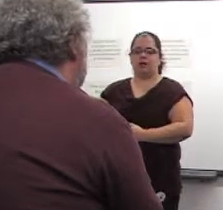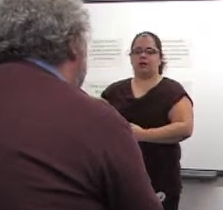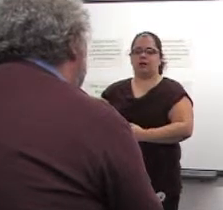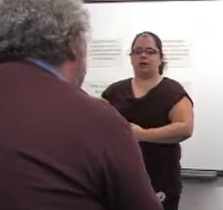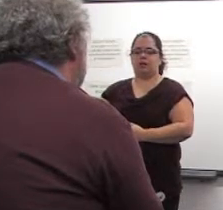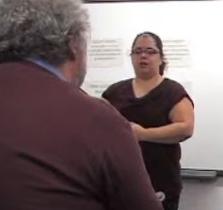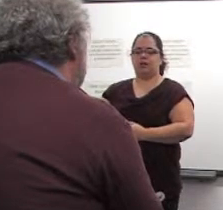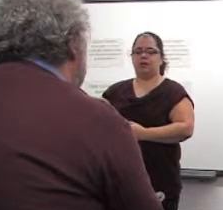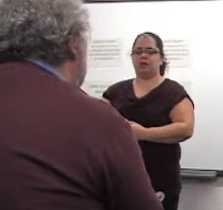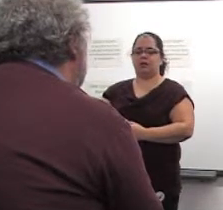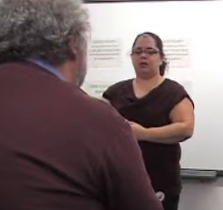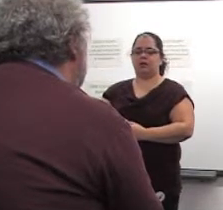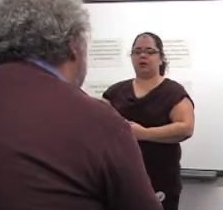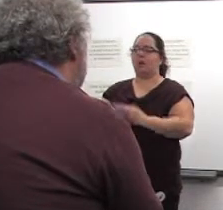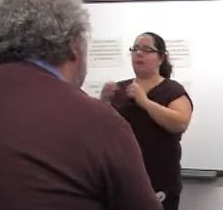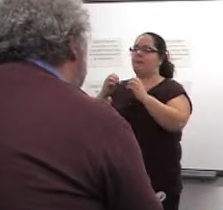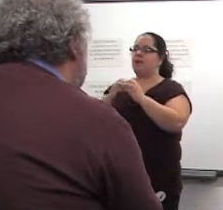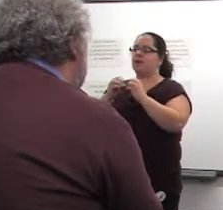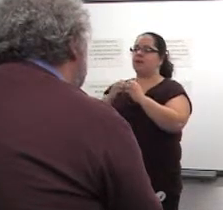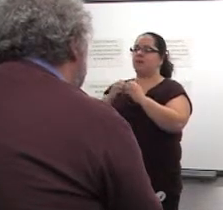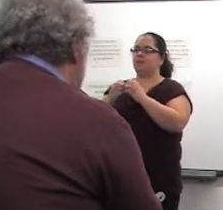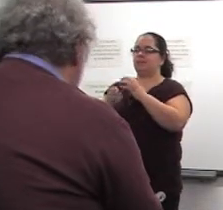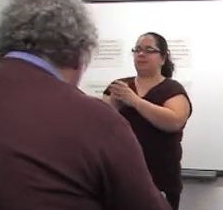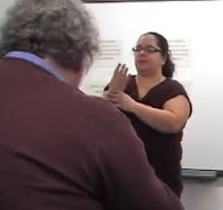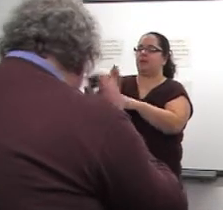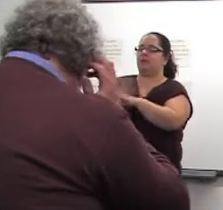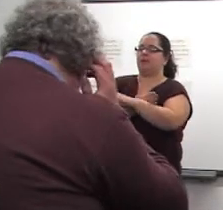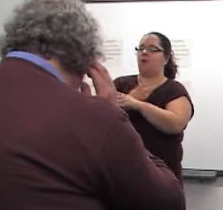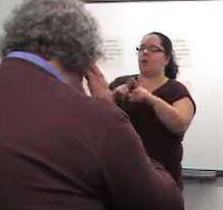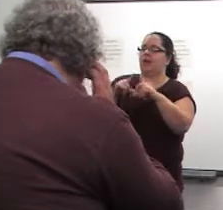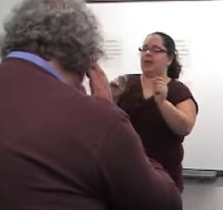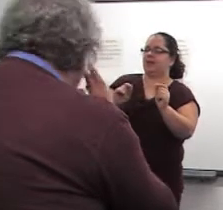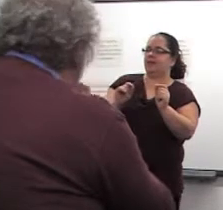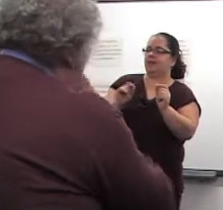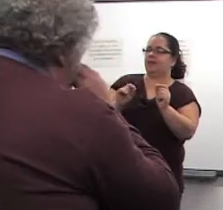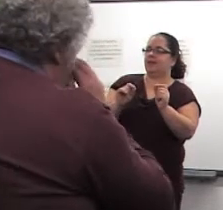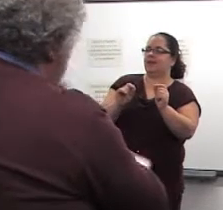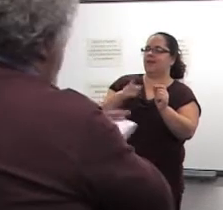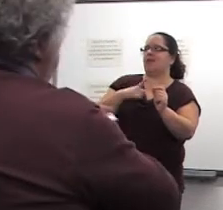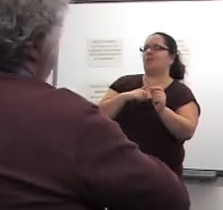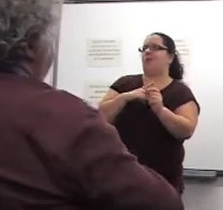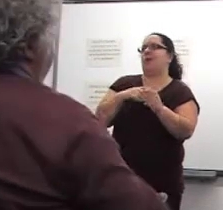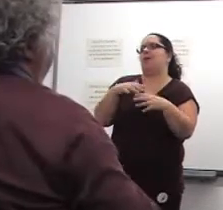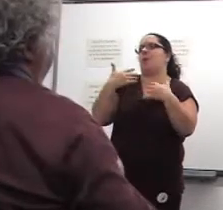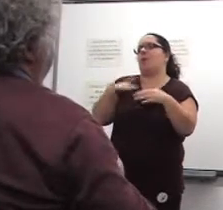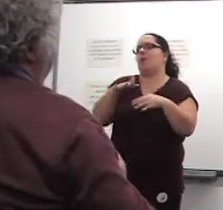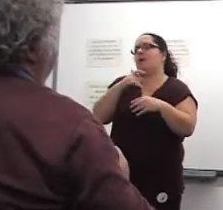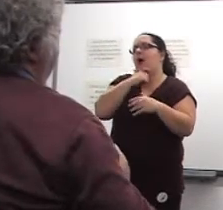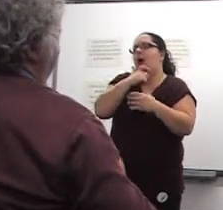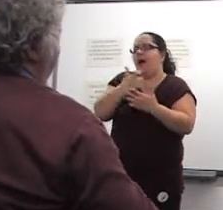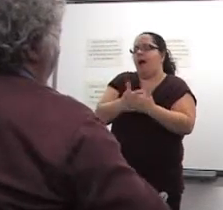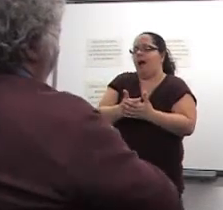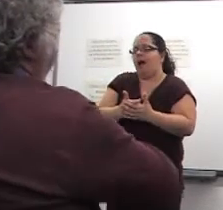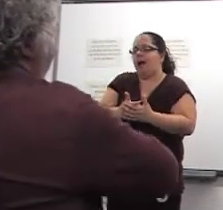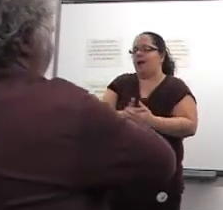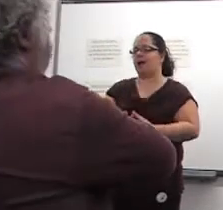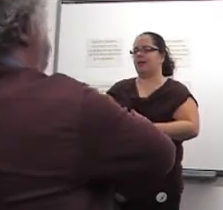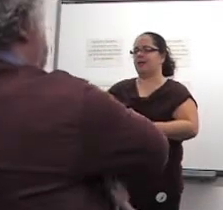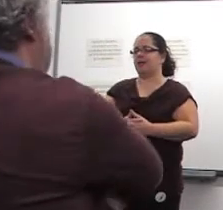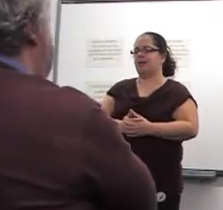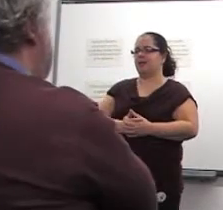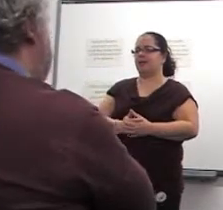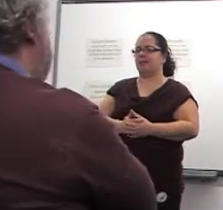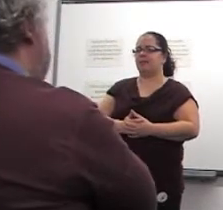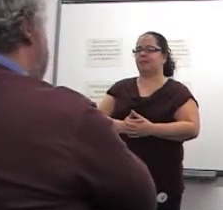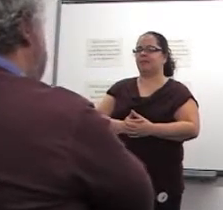"Blackthorn blossom comes out before the leaves," she said. "That's why it's so spectacular. All those